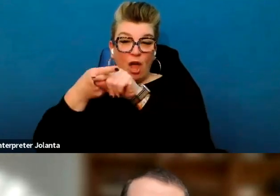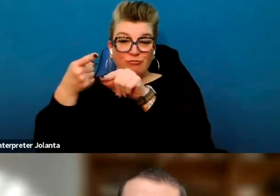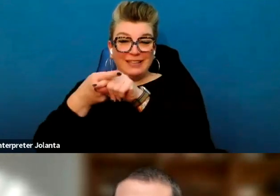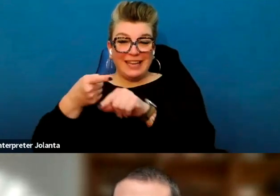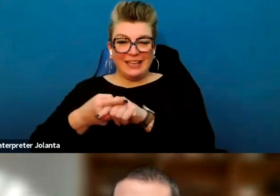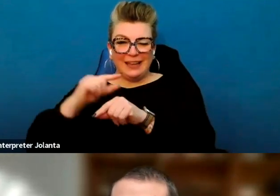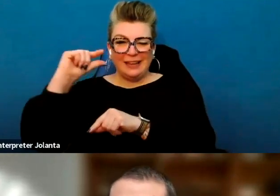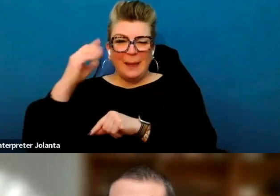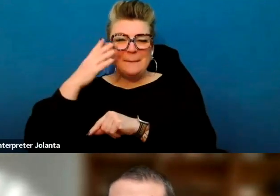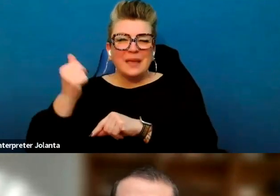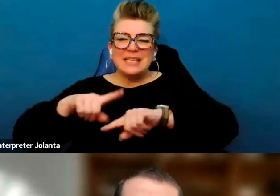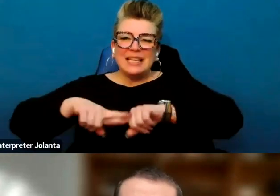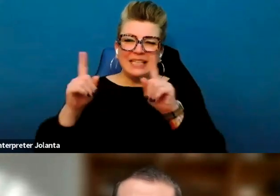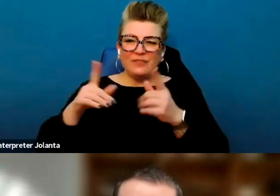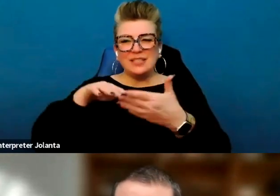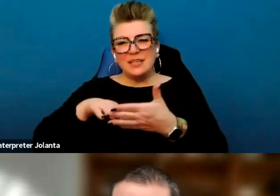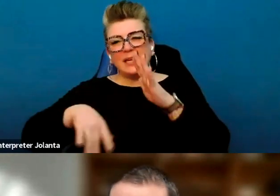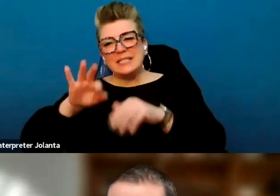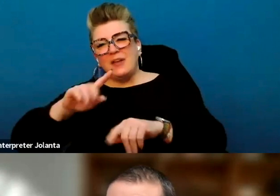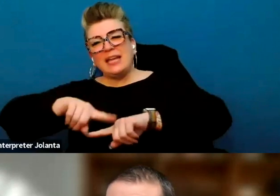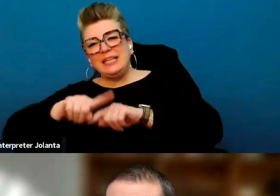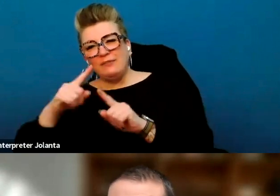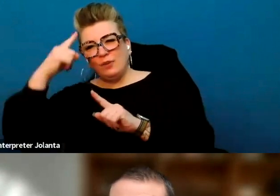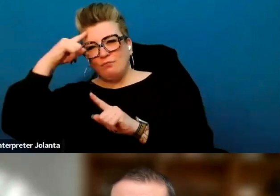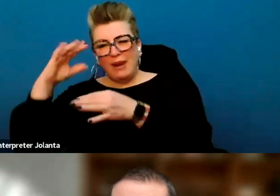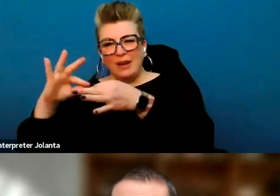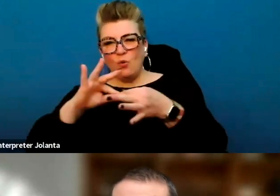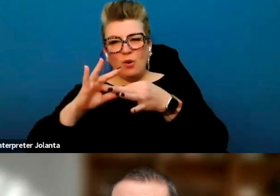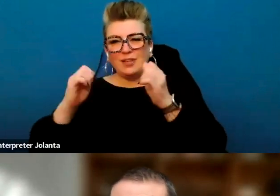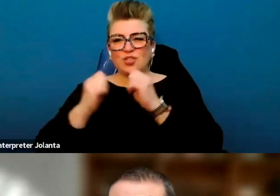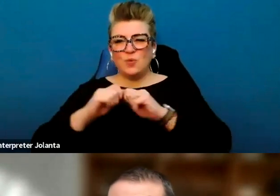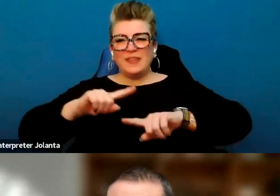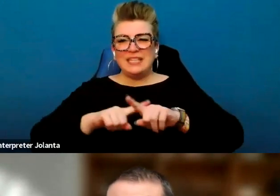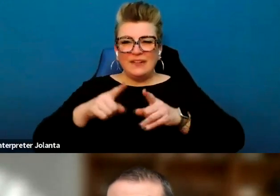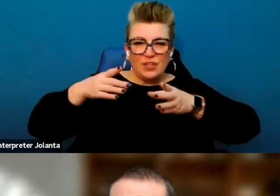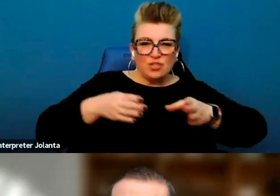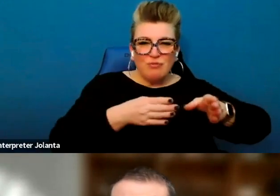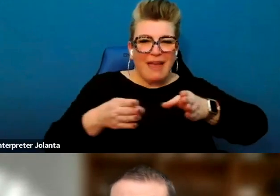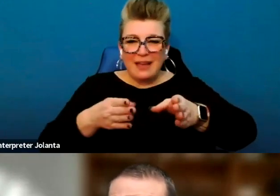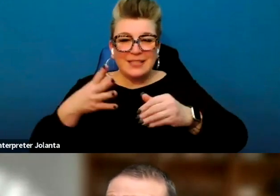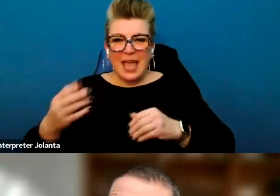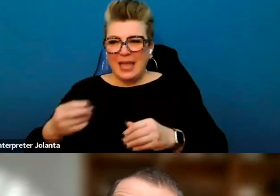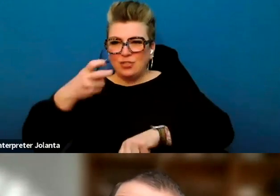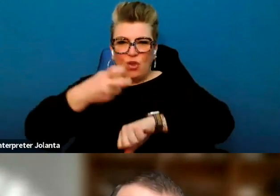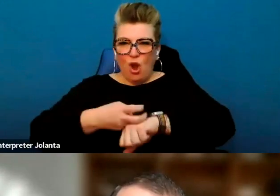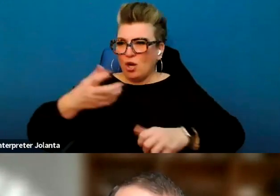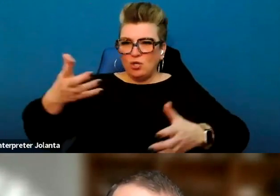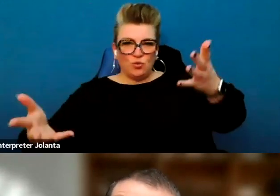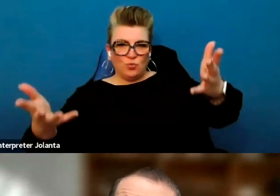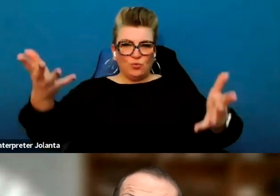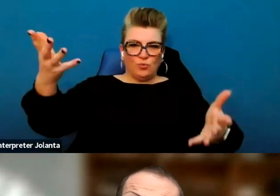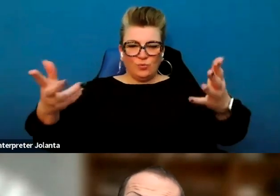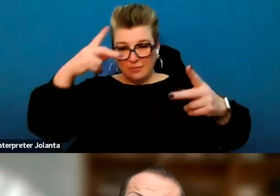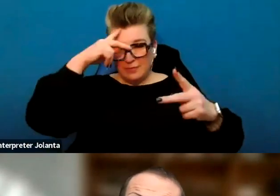find different brain behavioral correlations in different tracks, and it's hard to make kind of heads or tails. So we're hopeful